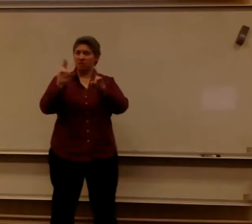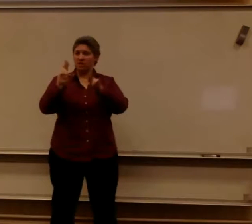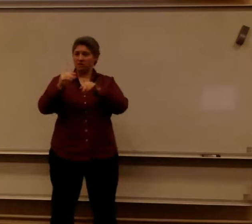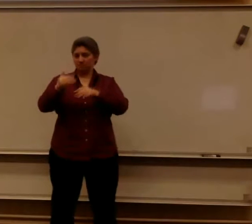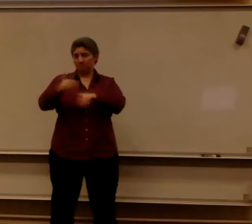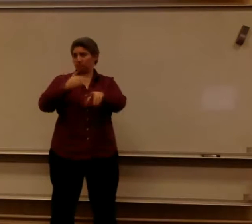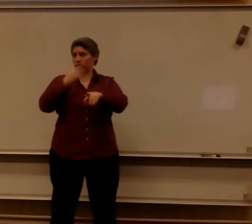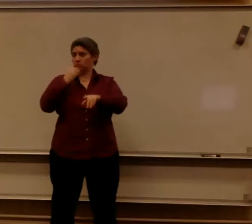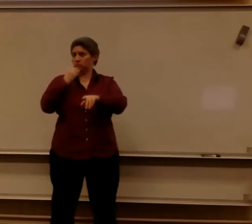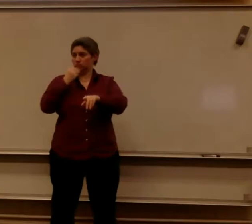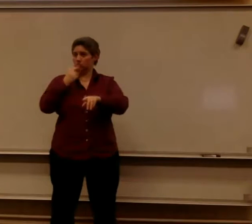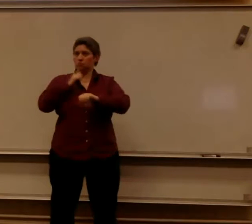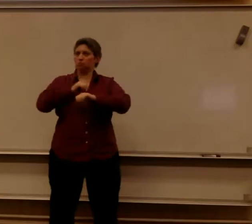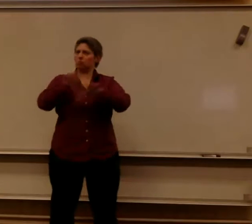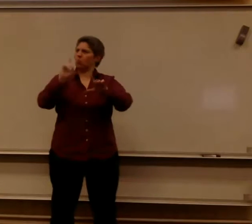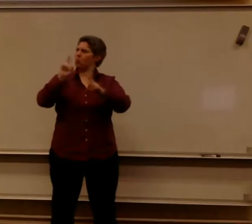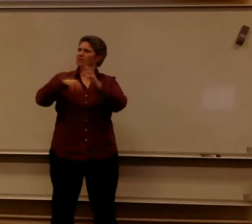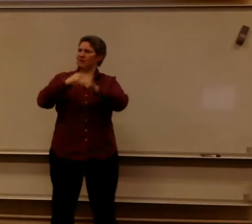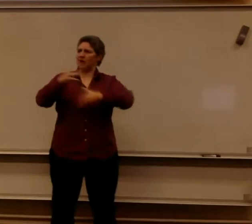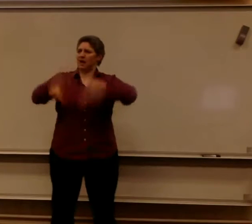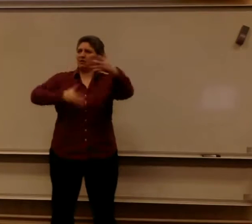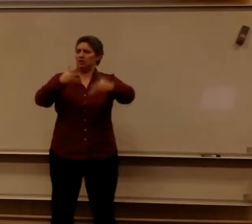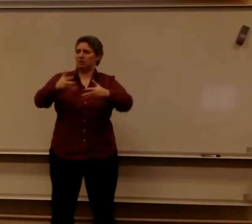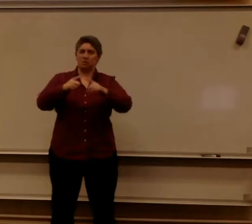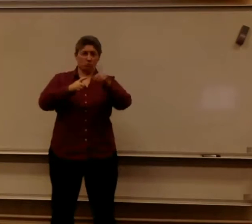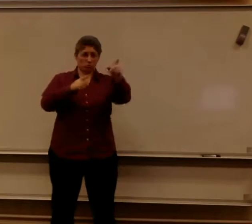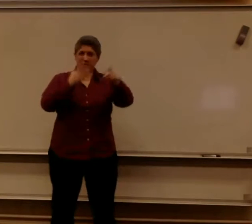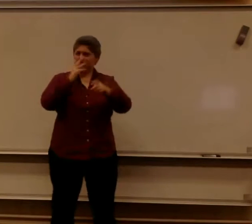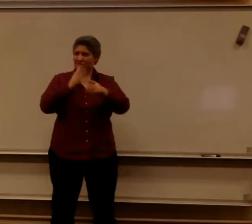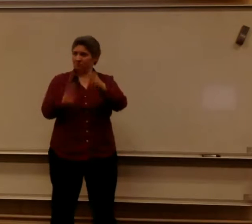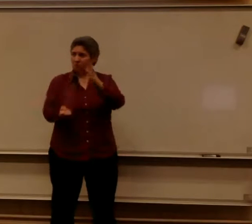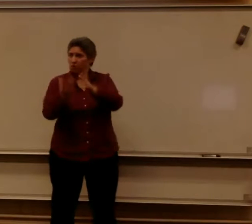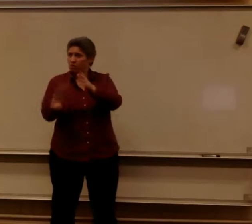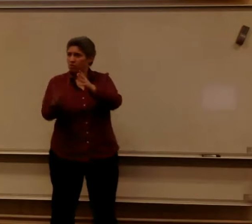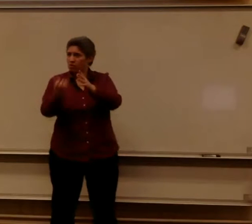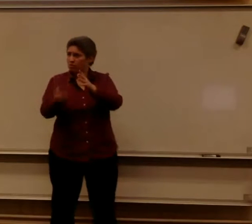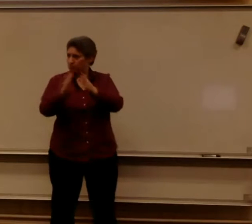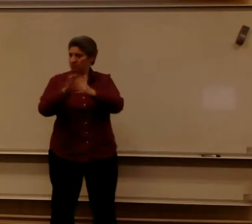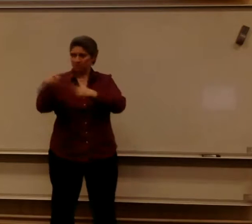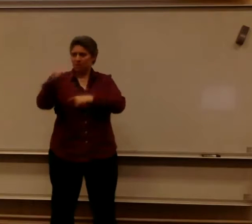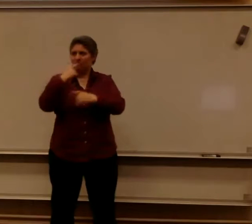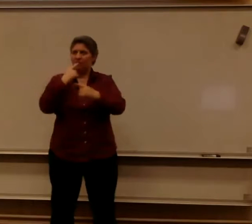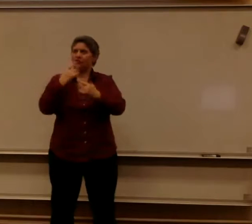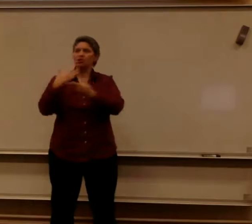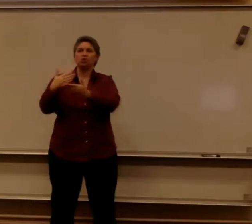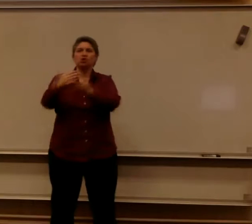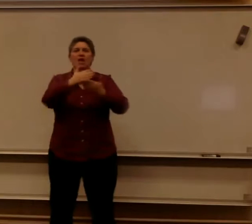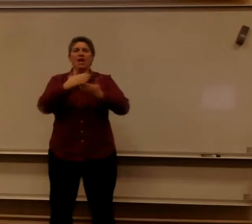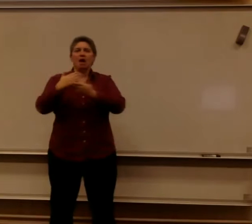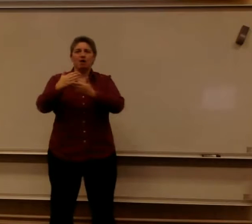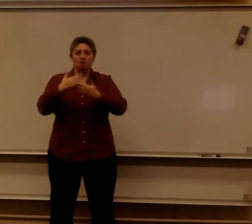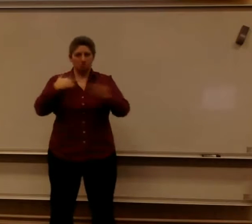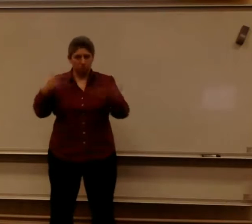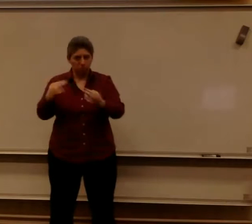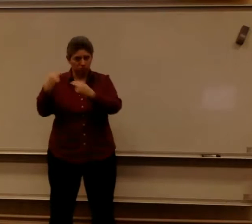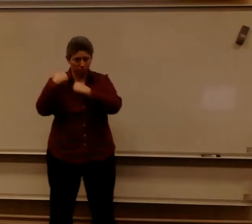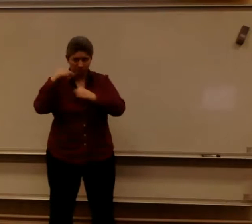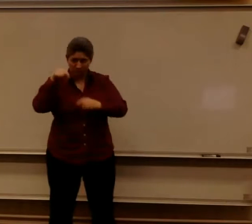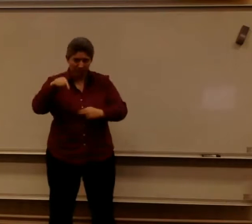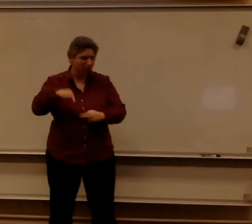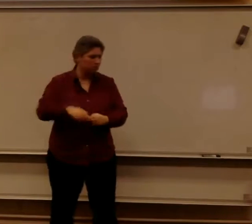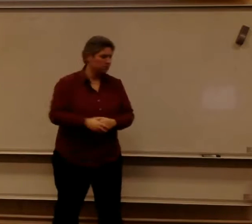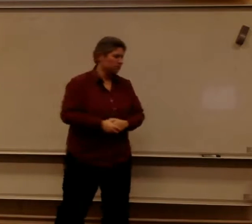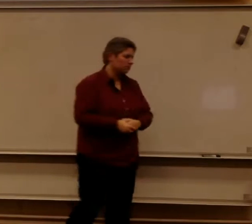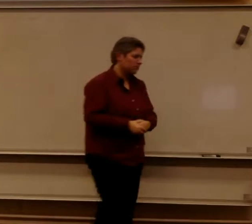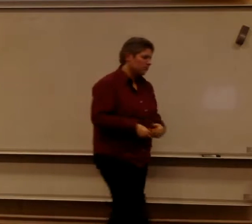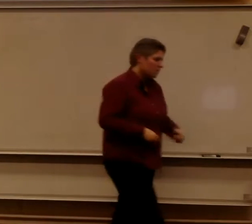of what the recruitment process is, doing translations of information into ESL, make sure that information is then sent out to the deaf community.